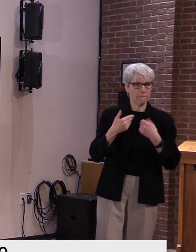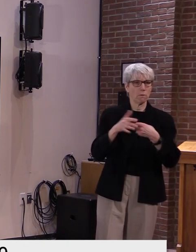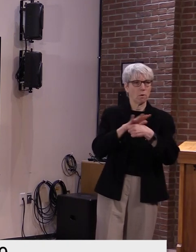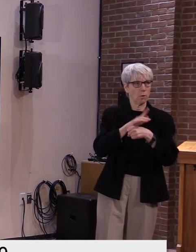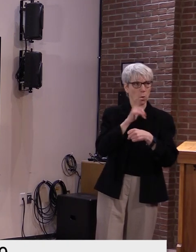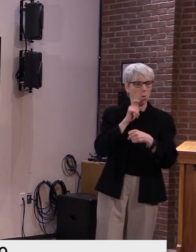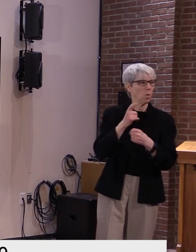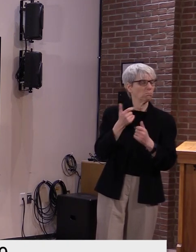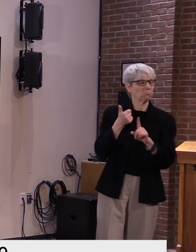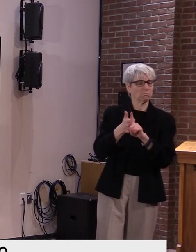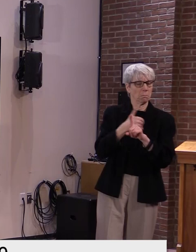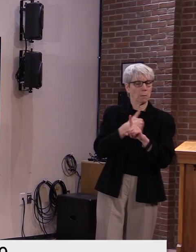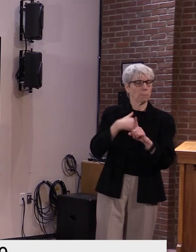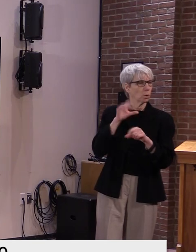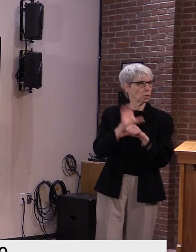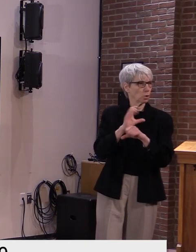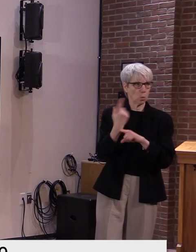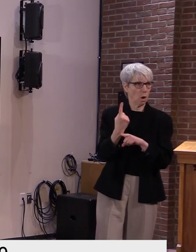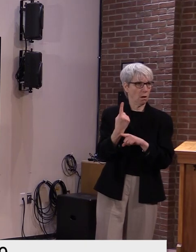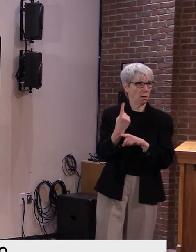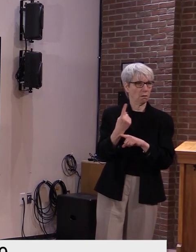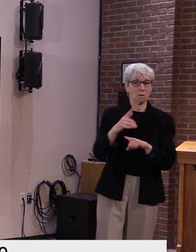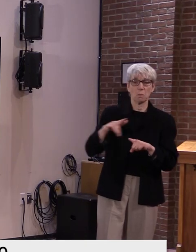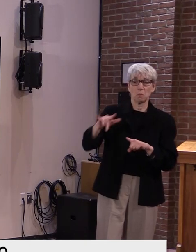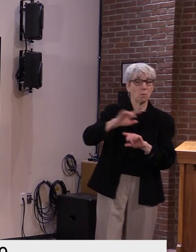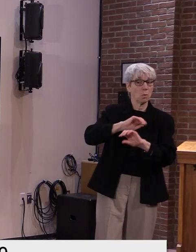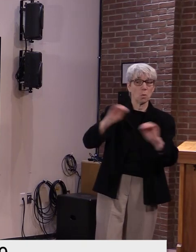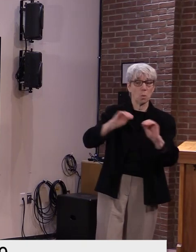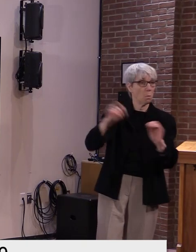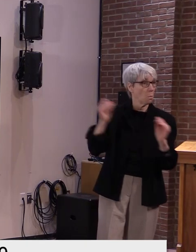church? I can't say that with certainty.